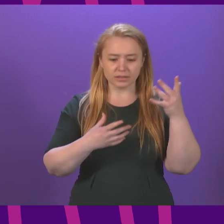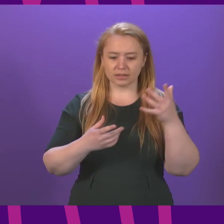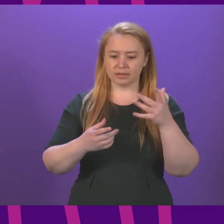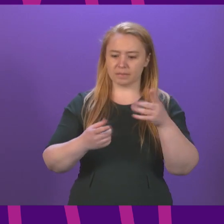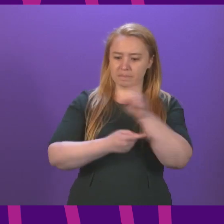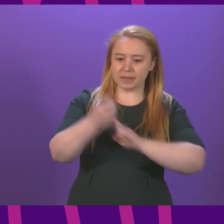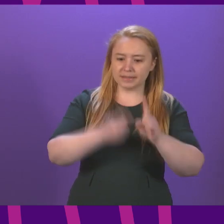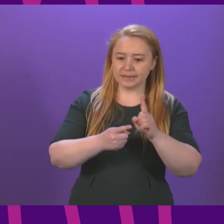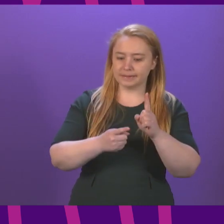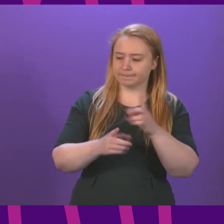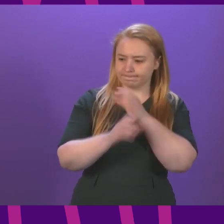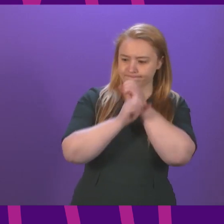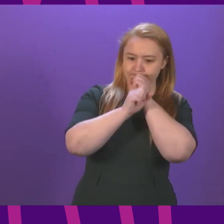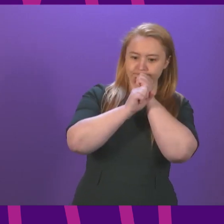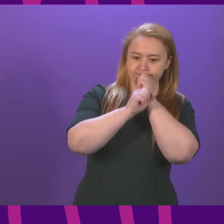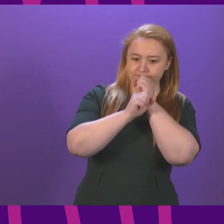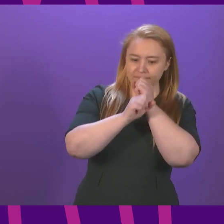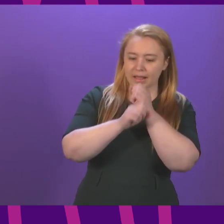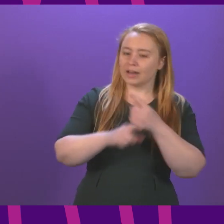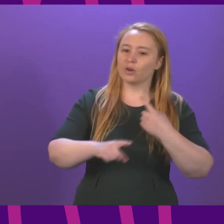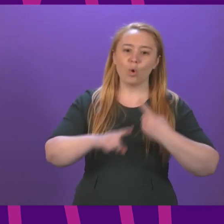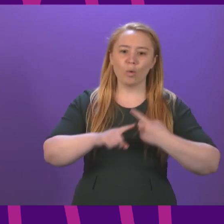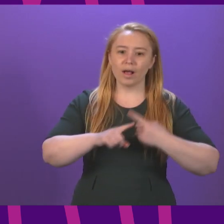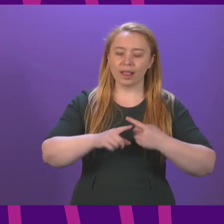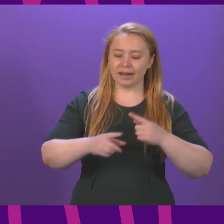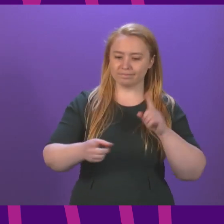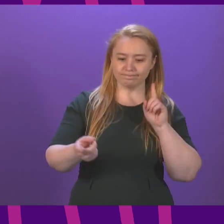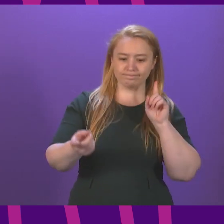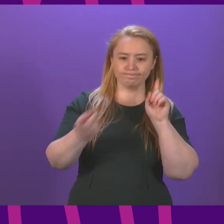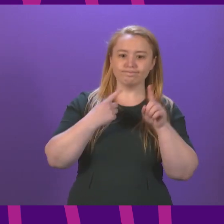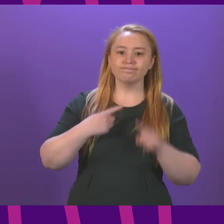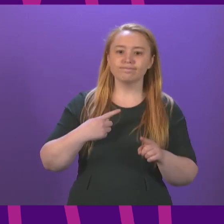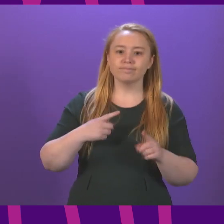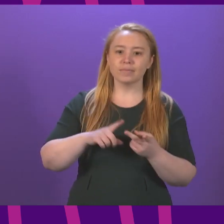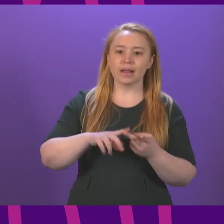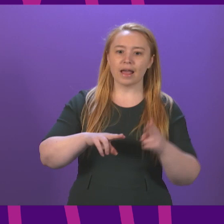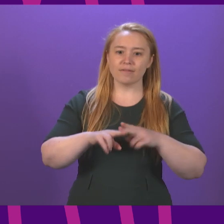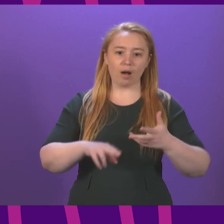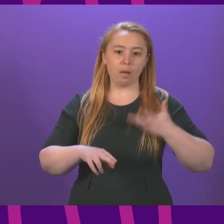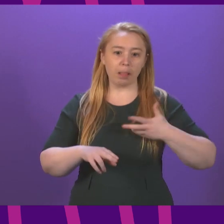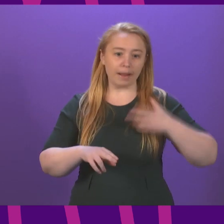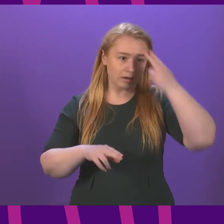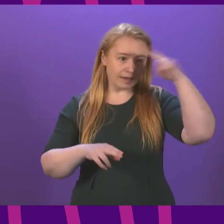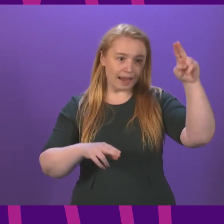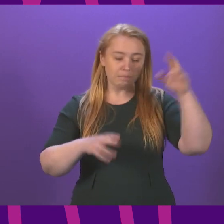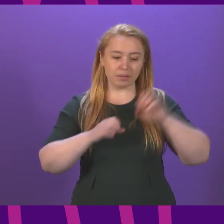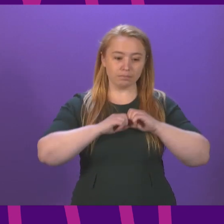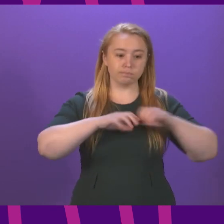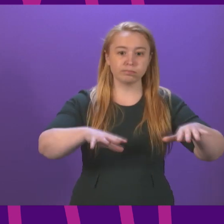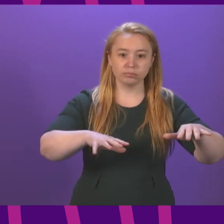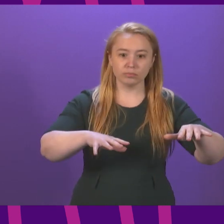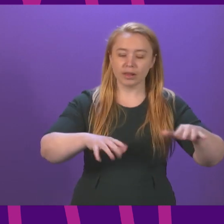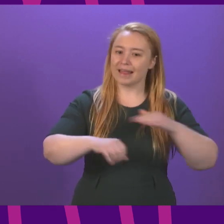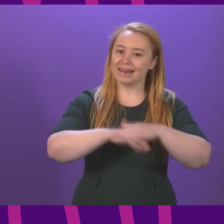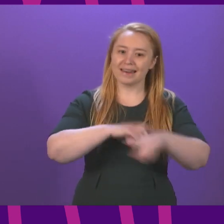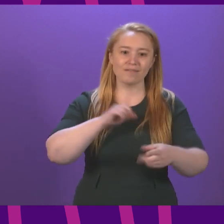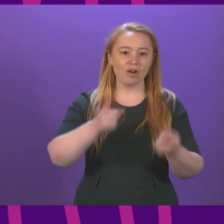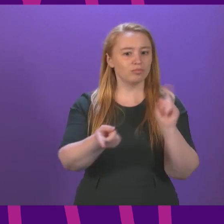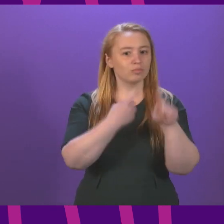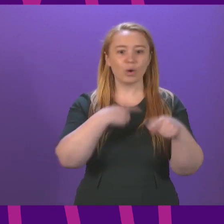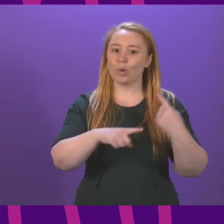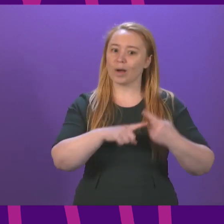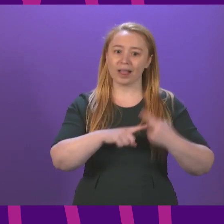Permanent Secretary, and not acting swiftly on a claimed leak of a complainer's name. But the First Minister is right, that this